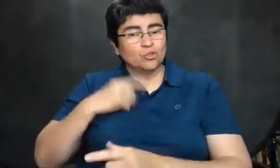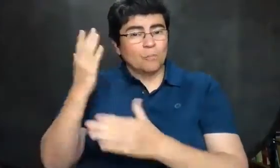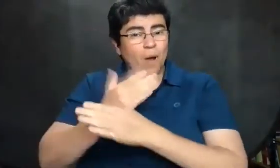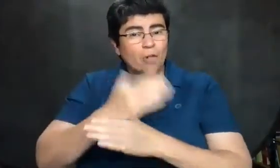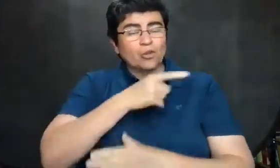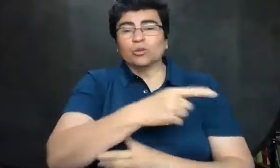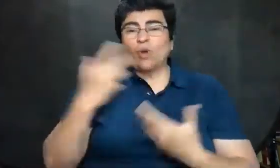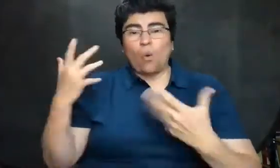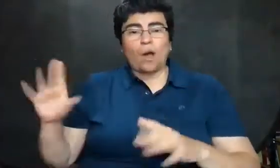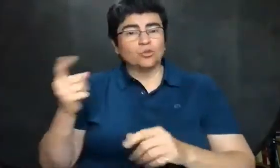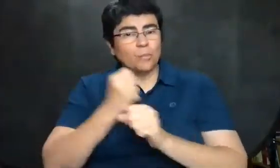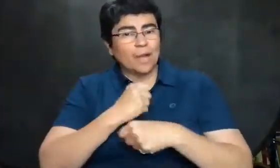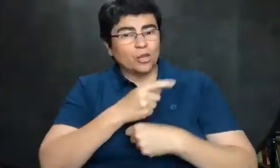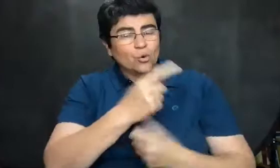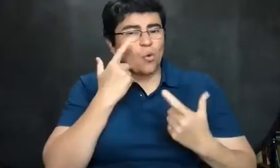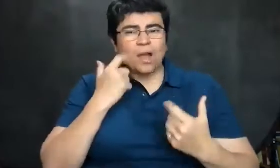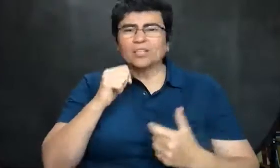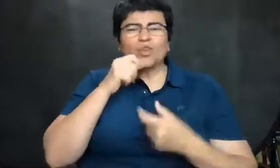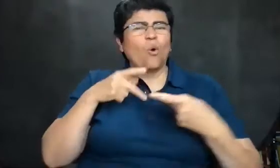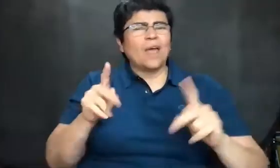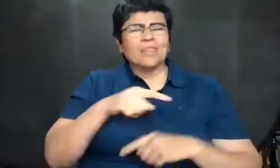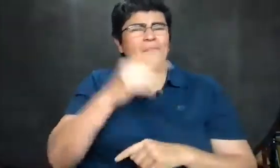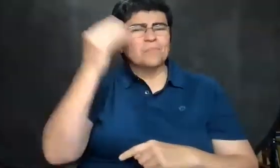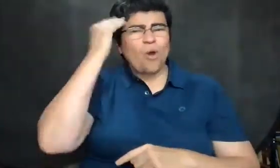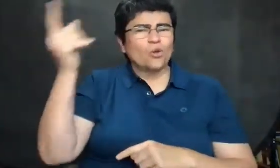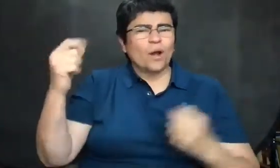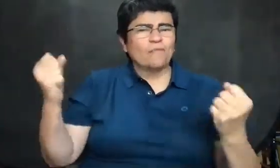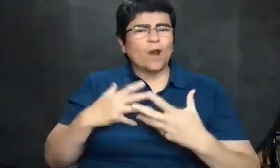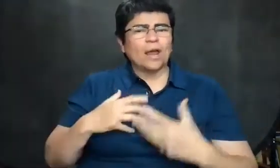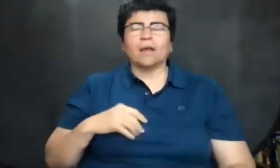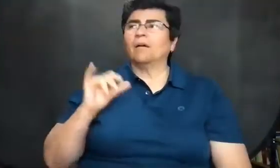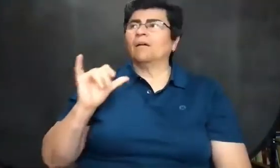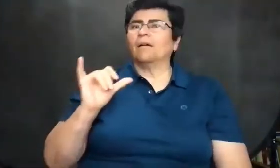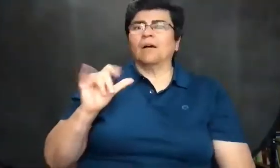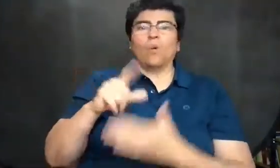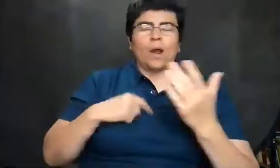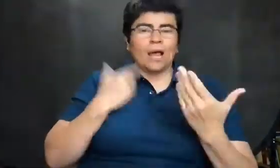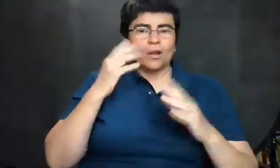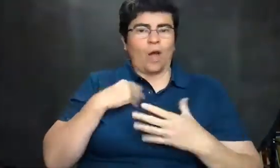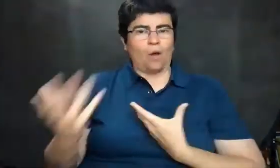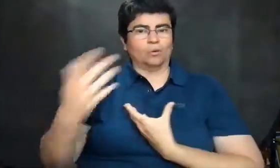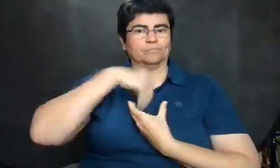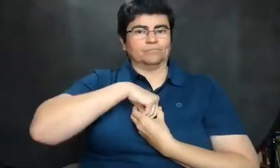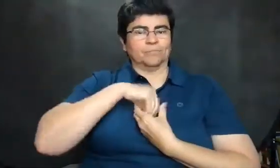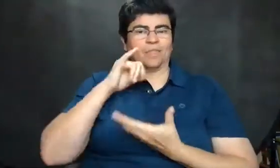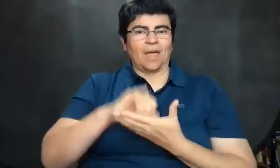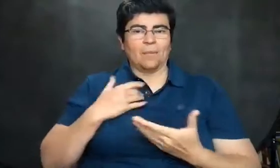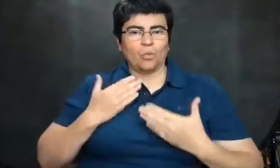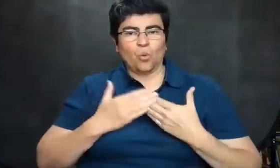make you cry, don't let them know you're afraid of them. And what I didn't know is that I would carry that the rest of my life, that no matter how afraid I